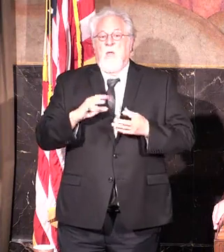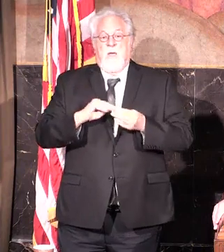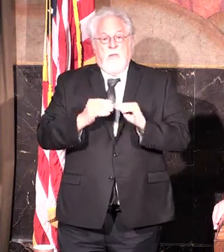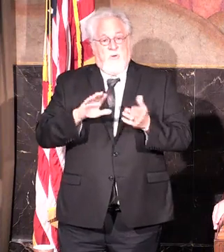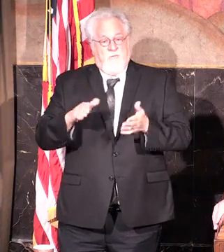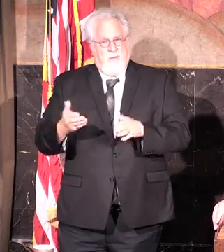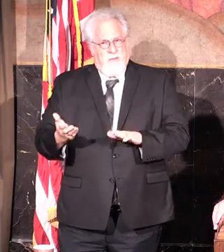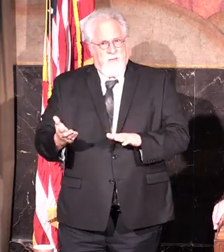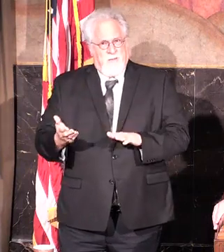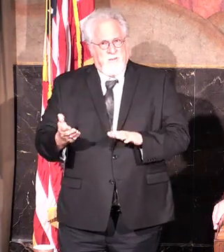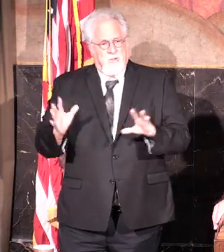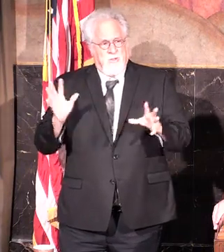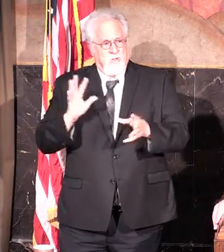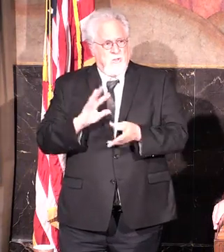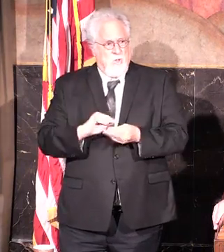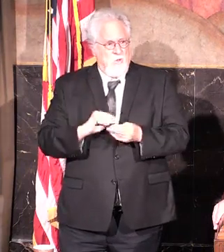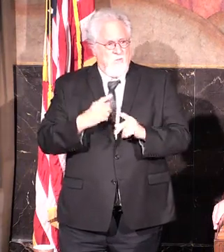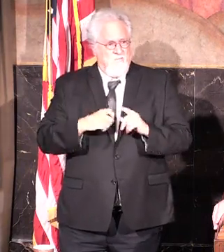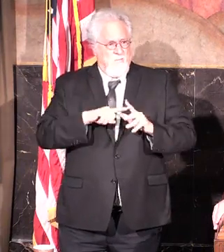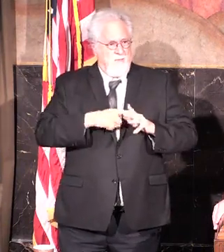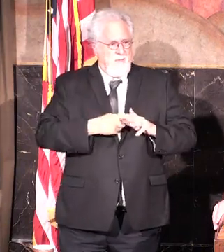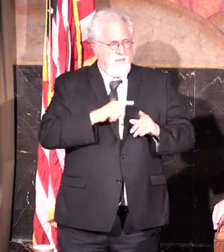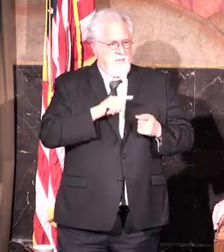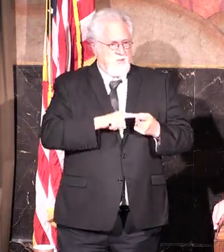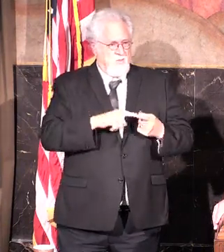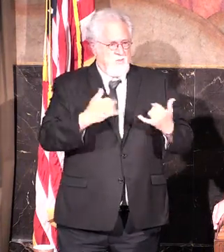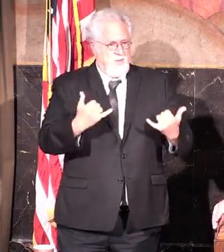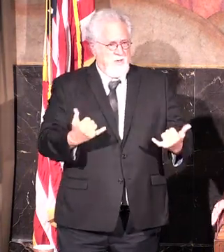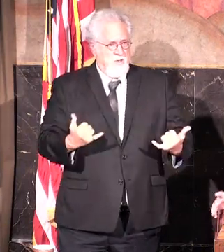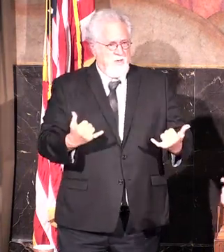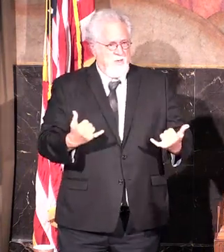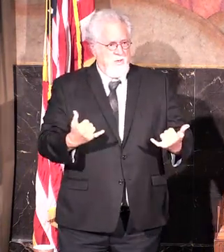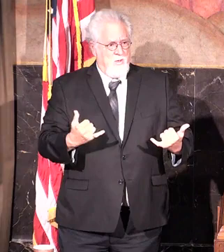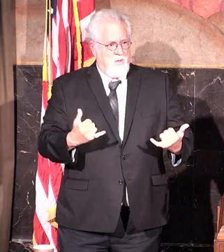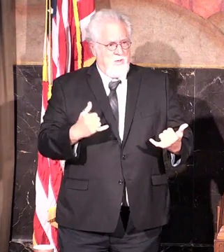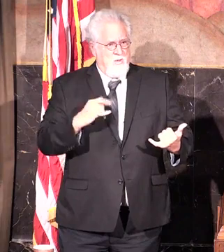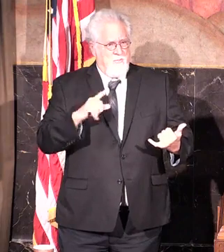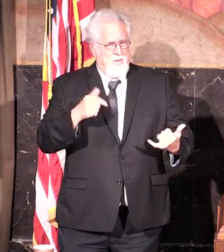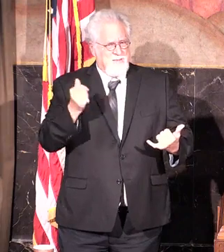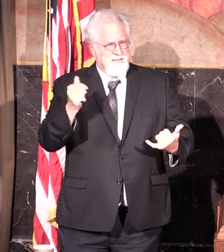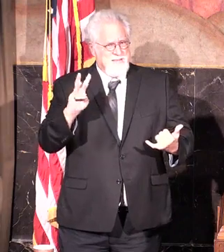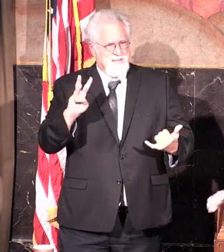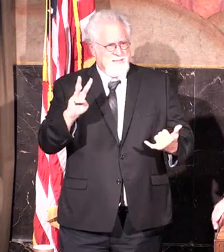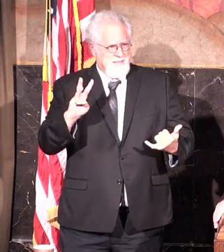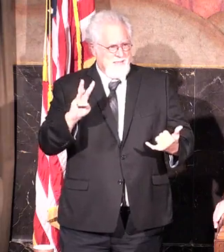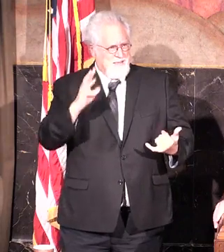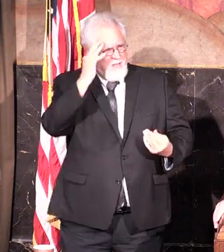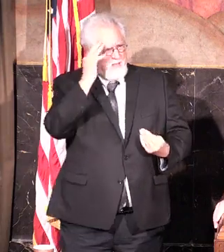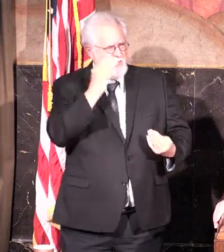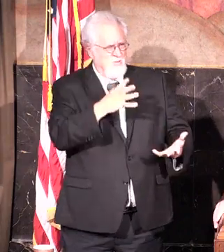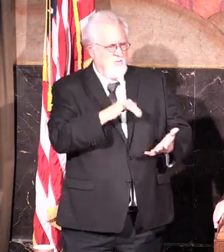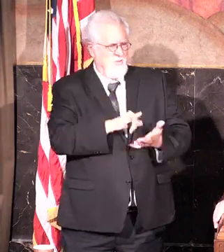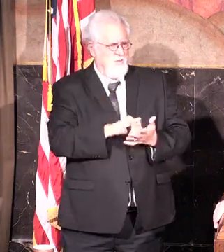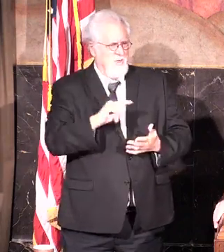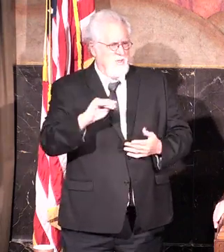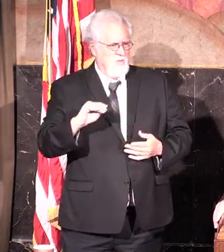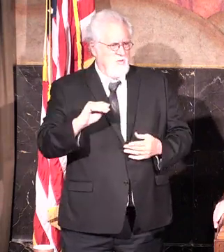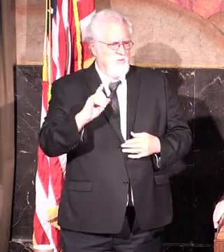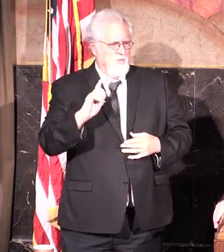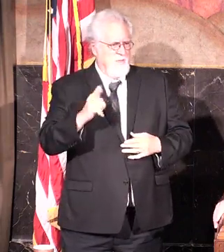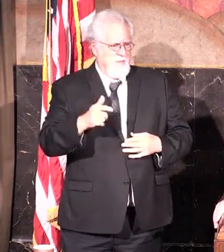deaths total from the beginning among the inmate population is right around 16. I'll get that number to